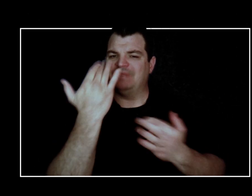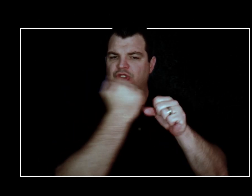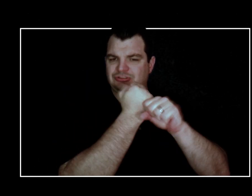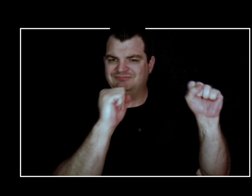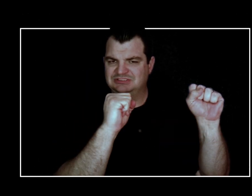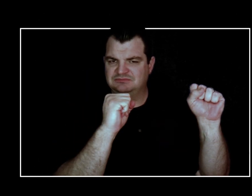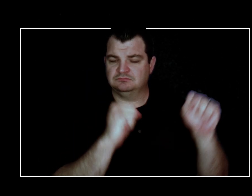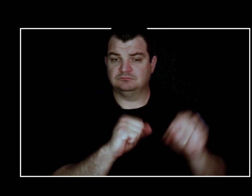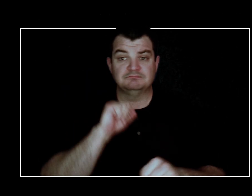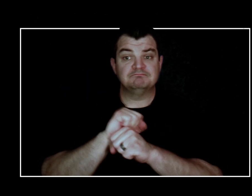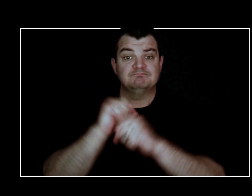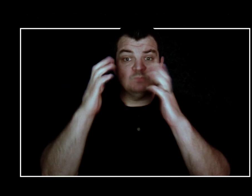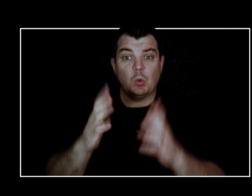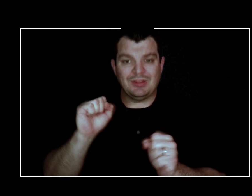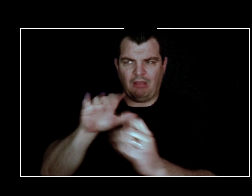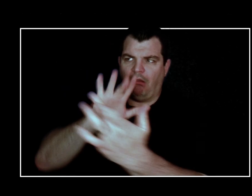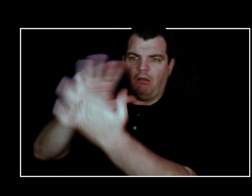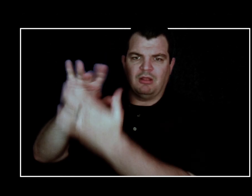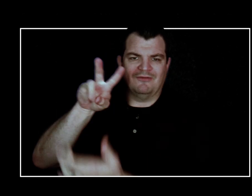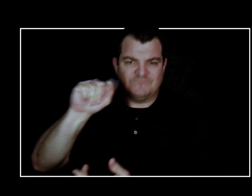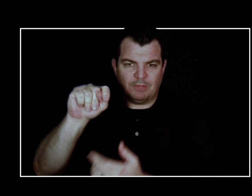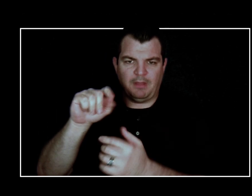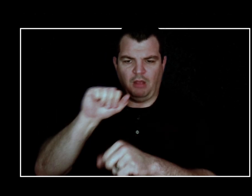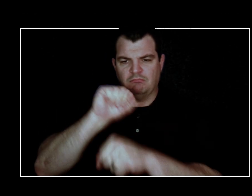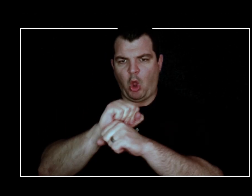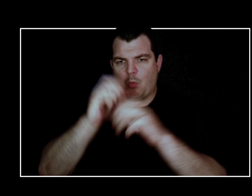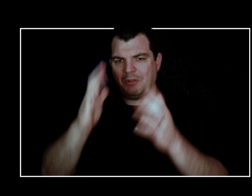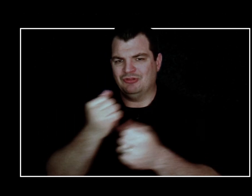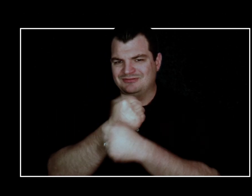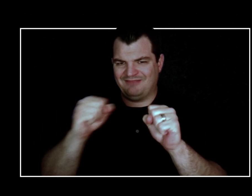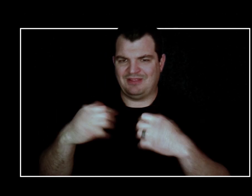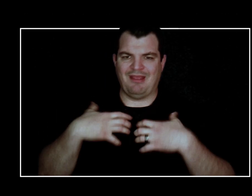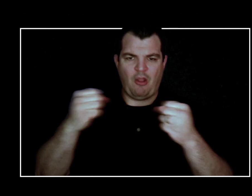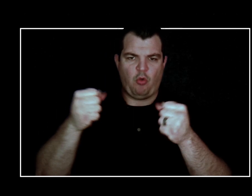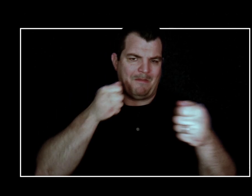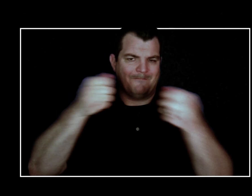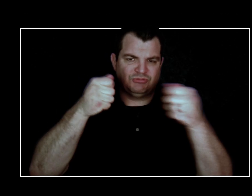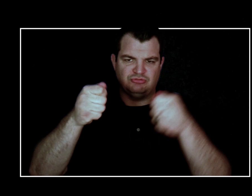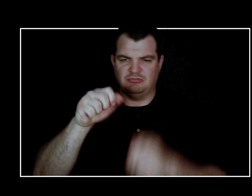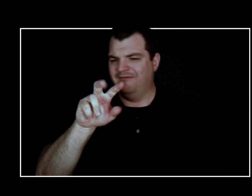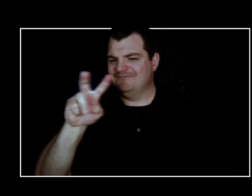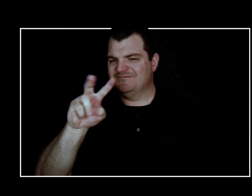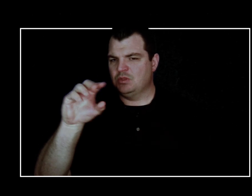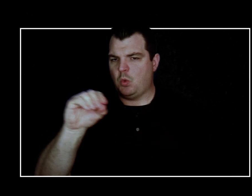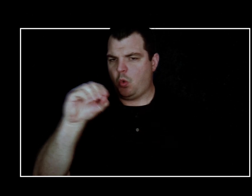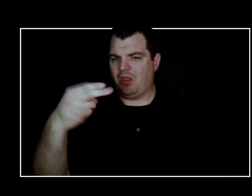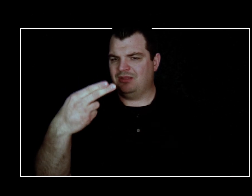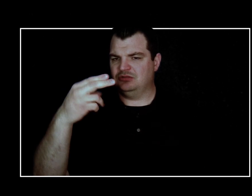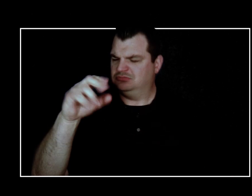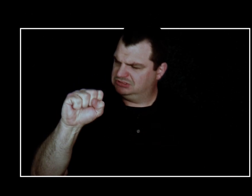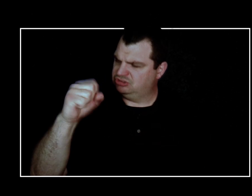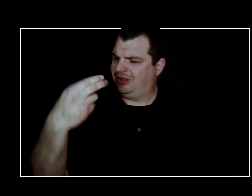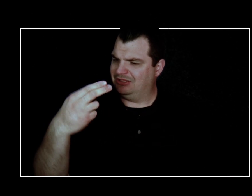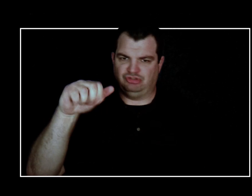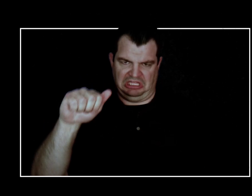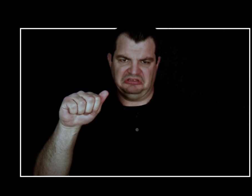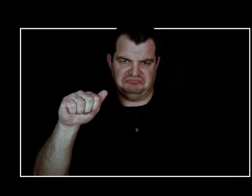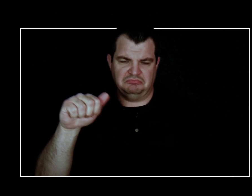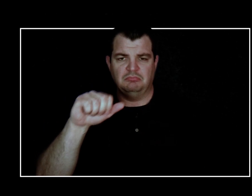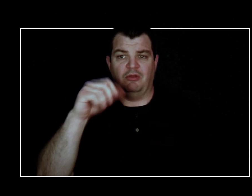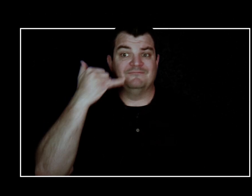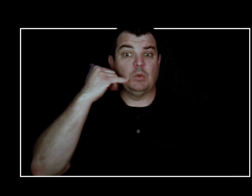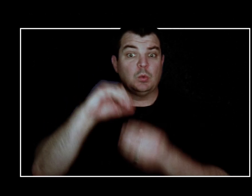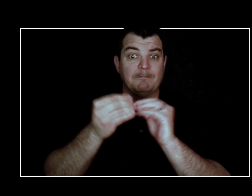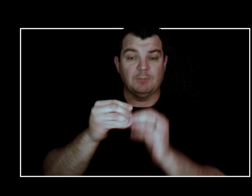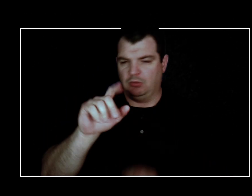Safety. Employees can contact the Vermont Occupational Safety and Health Administration, VOSHA,